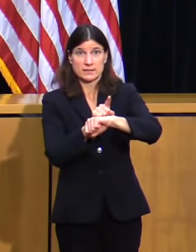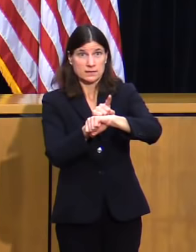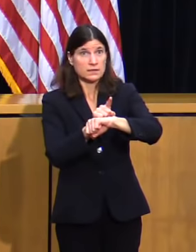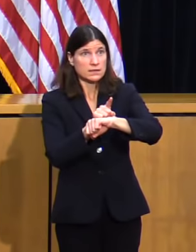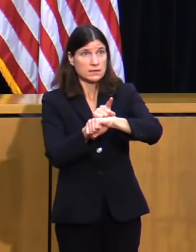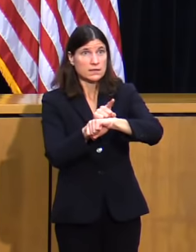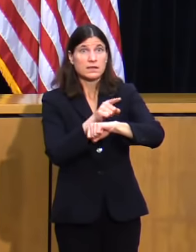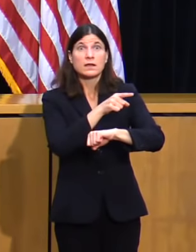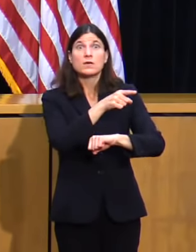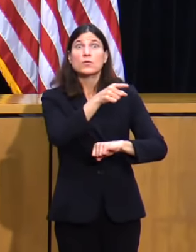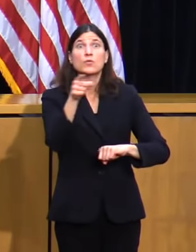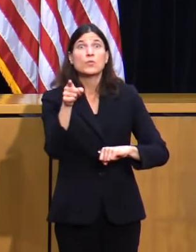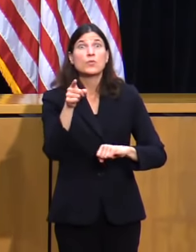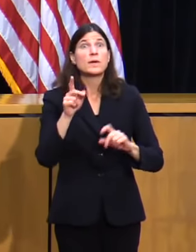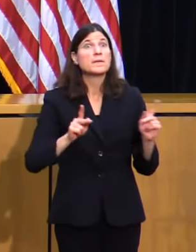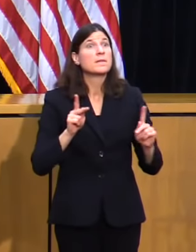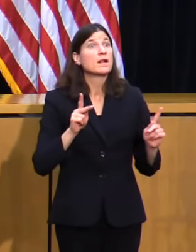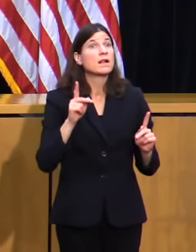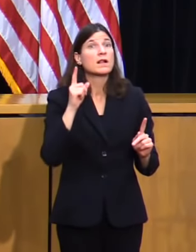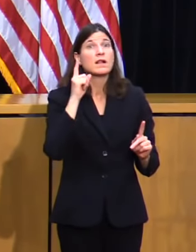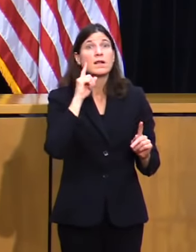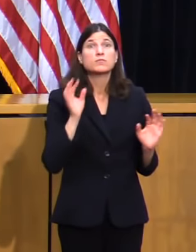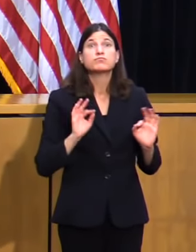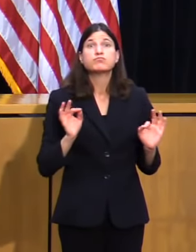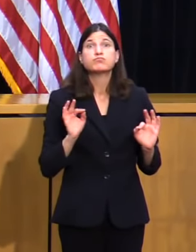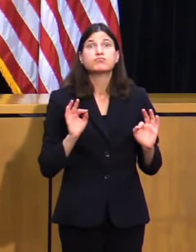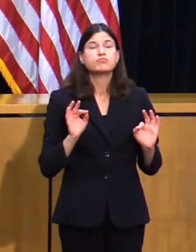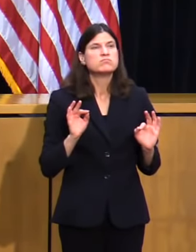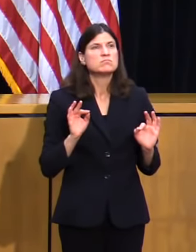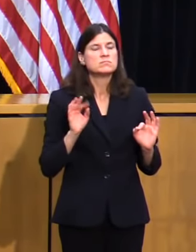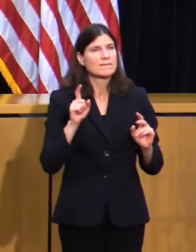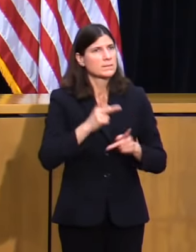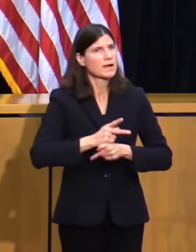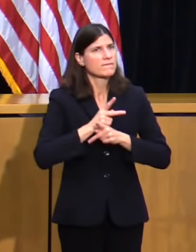to take care of the business